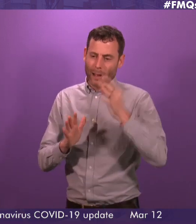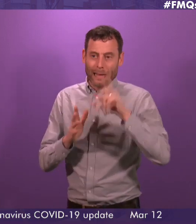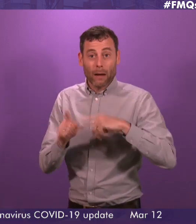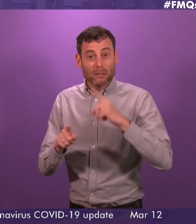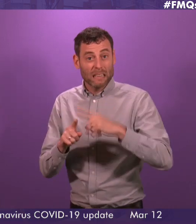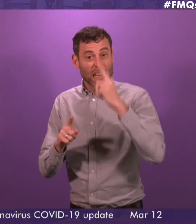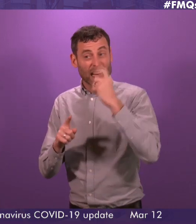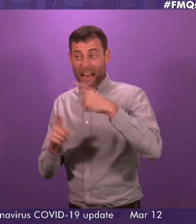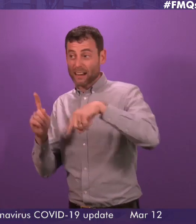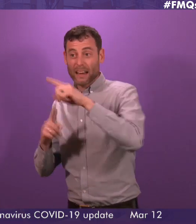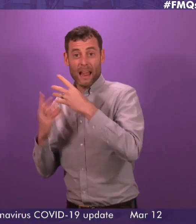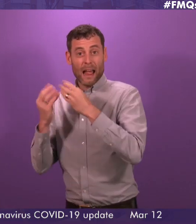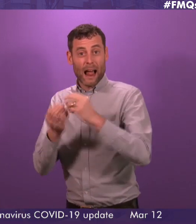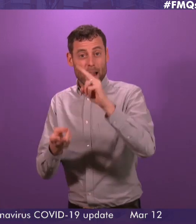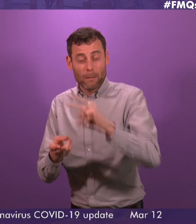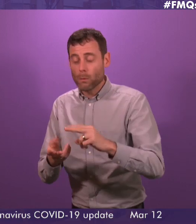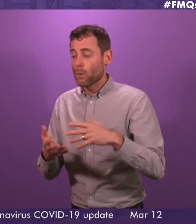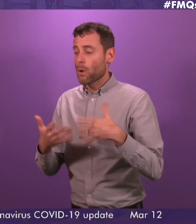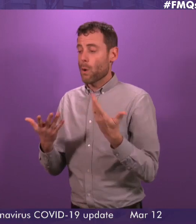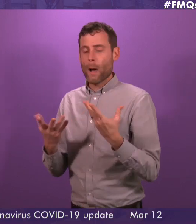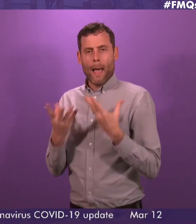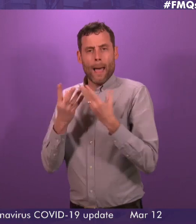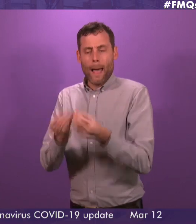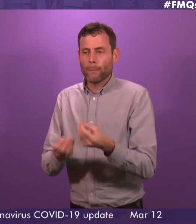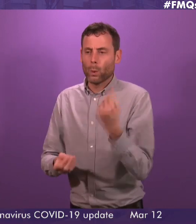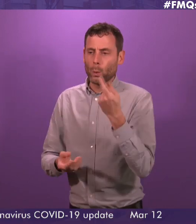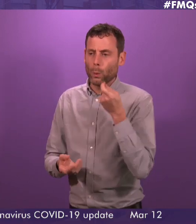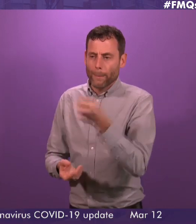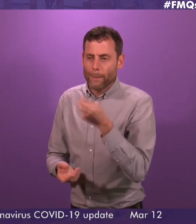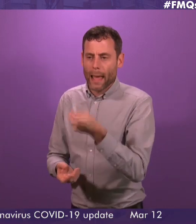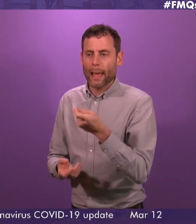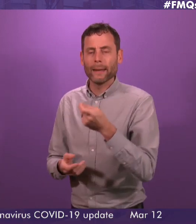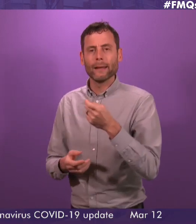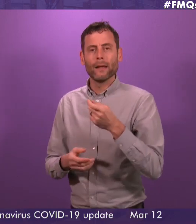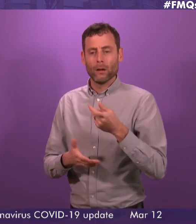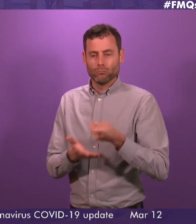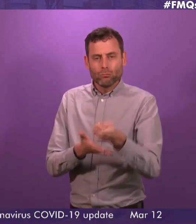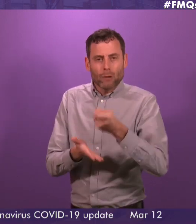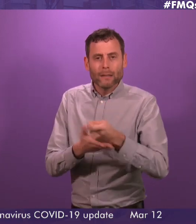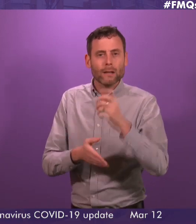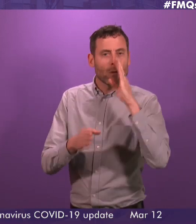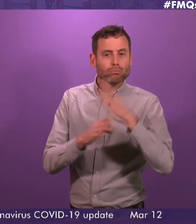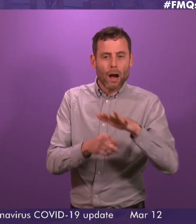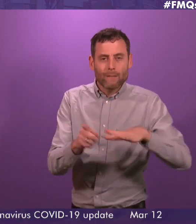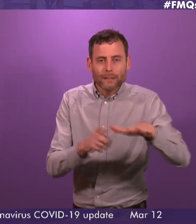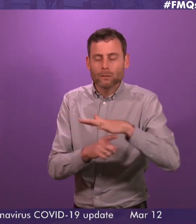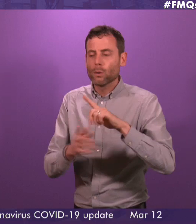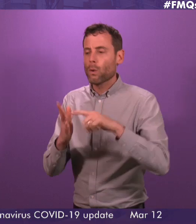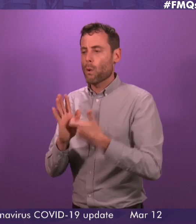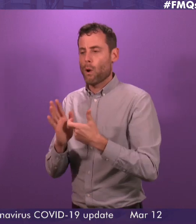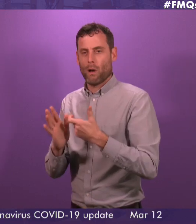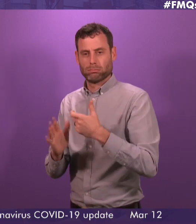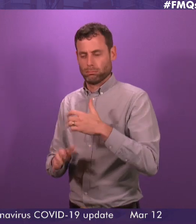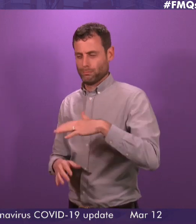to protect all tenants, including those in the private sector and the social sector, who find themselves under financial pressure as